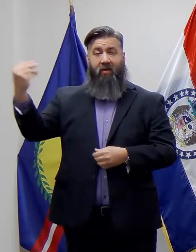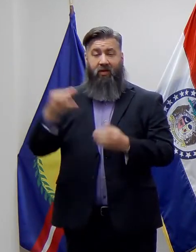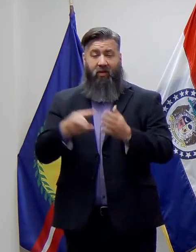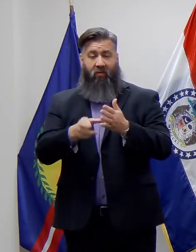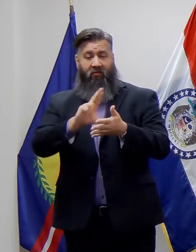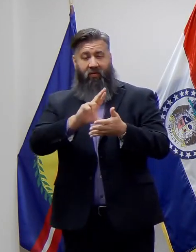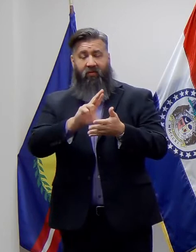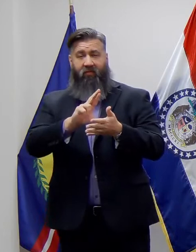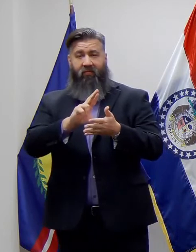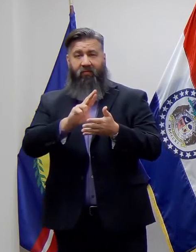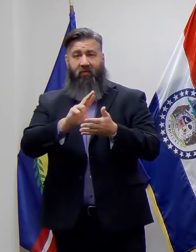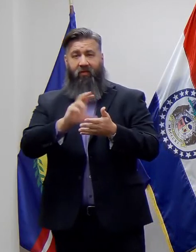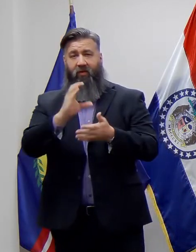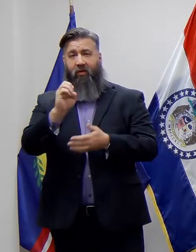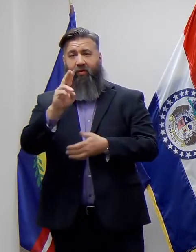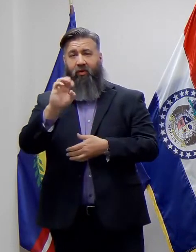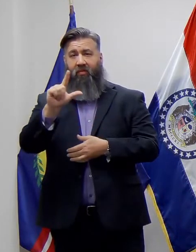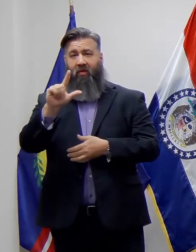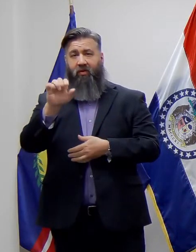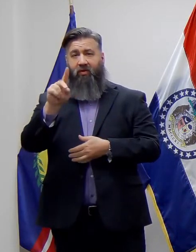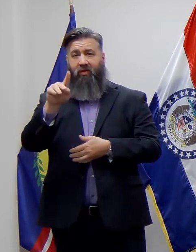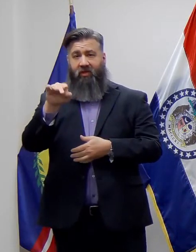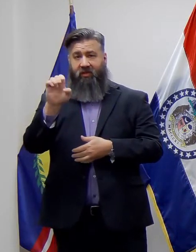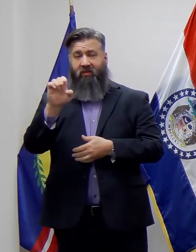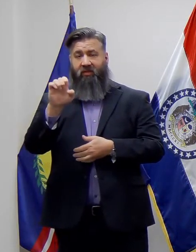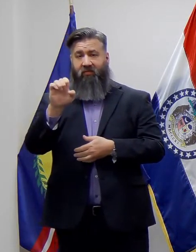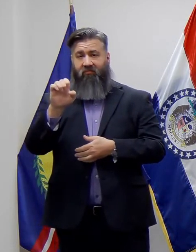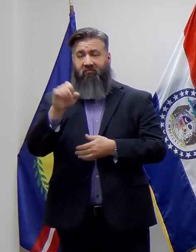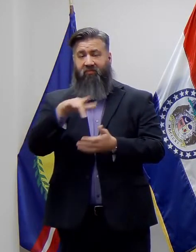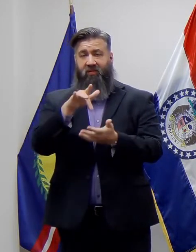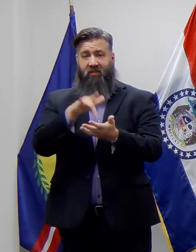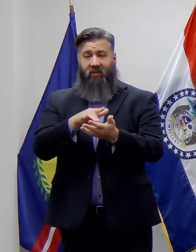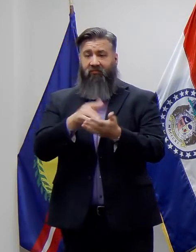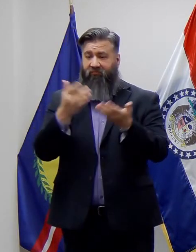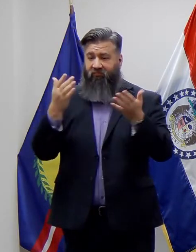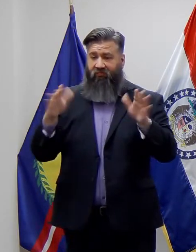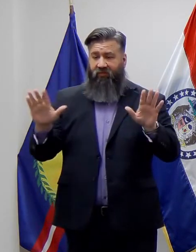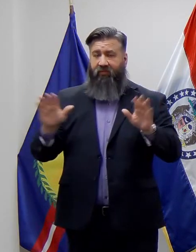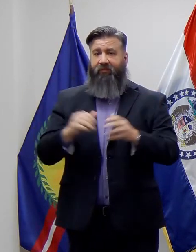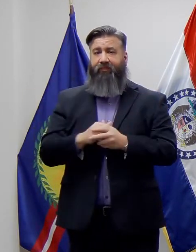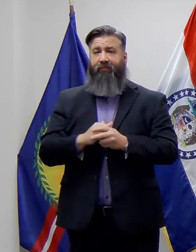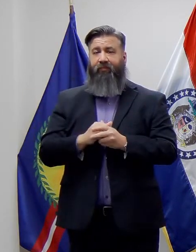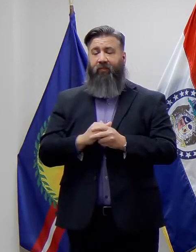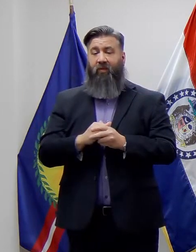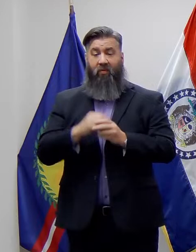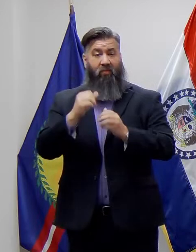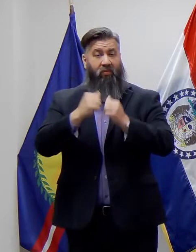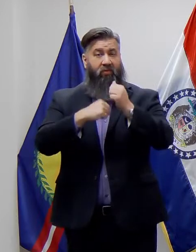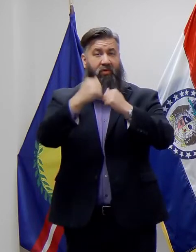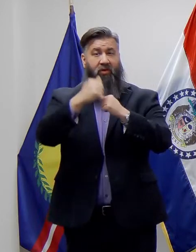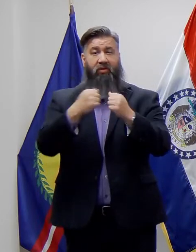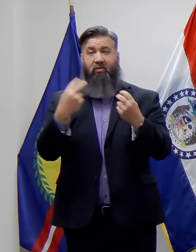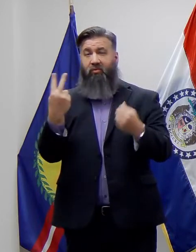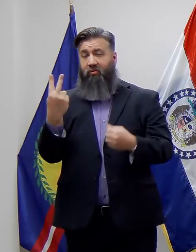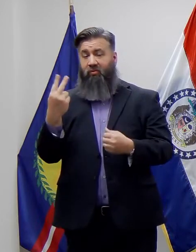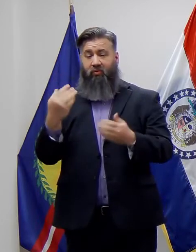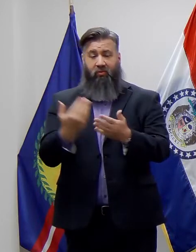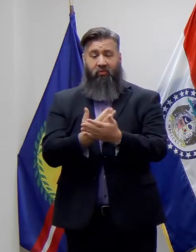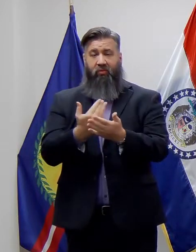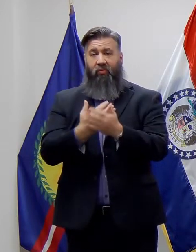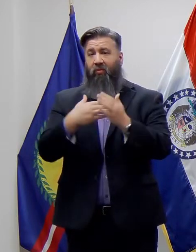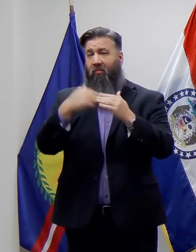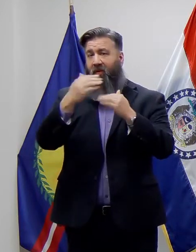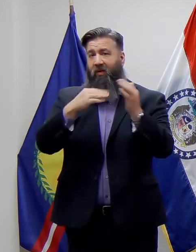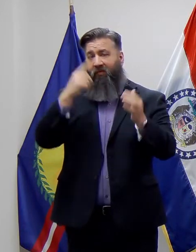completed. Construction is underway for 2 new police precincts, and we have committed another $47 million in federal funds to